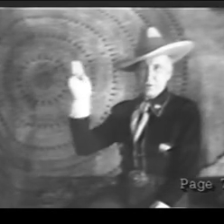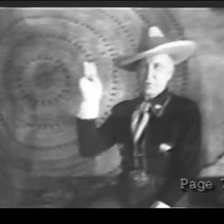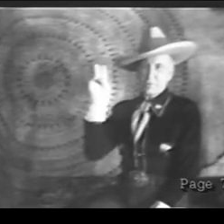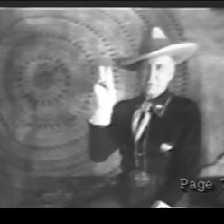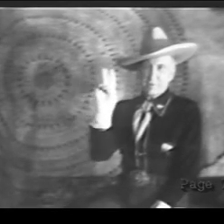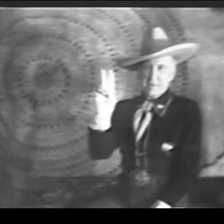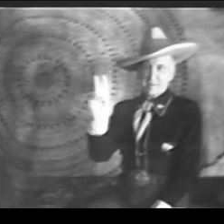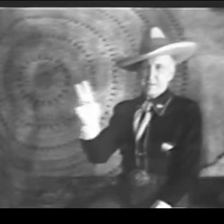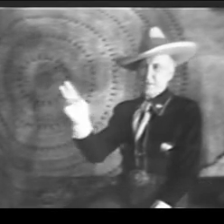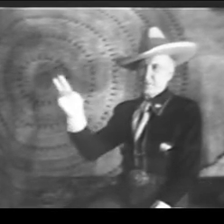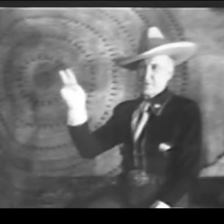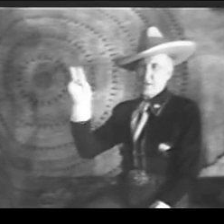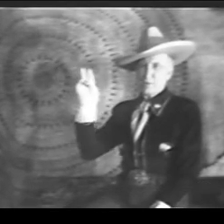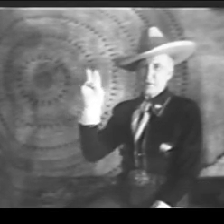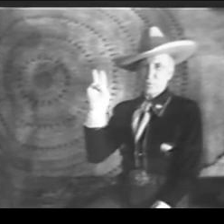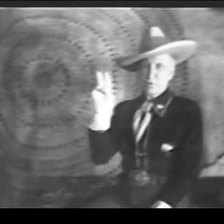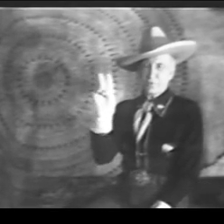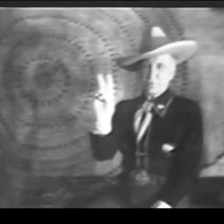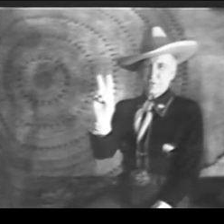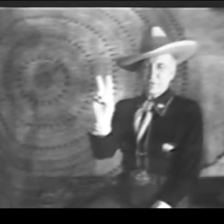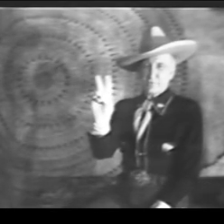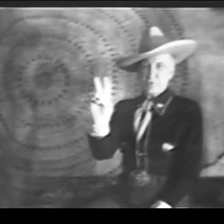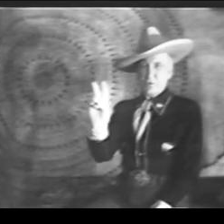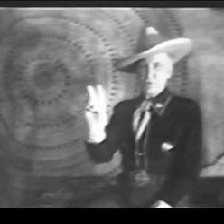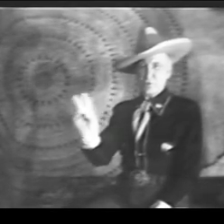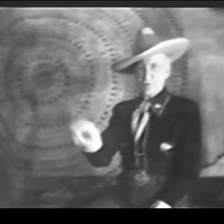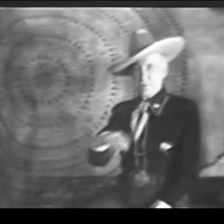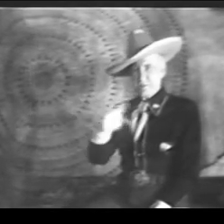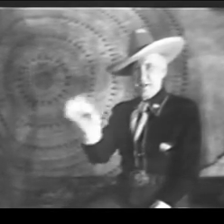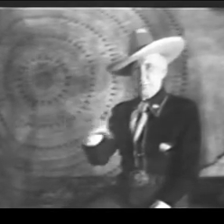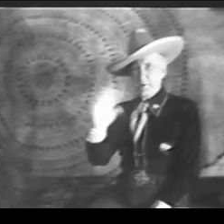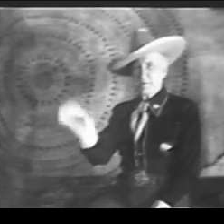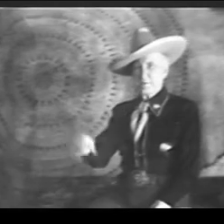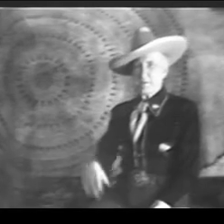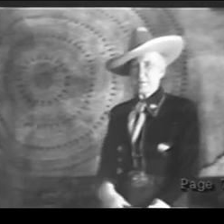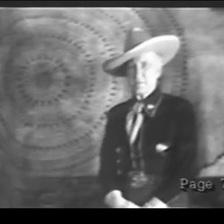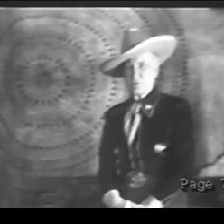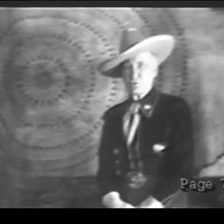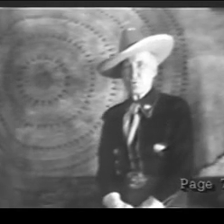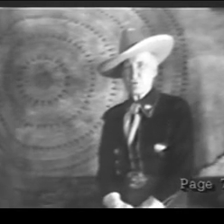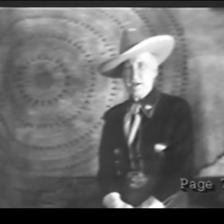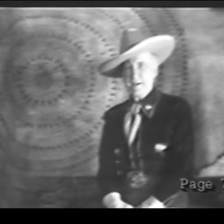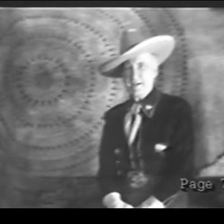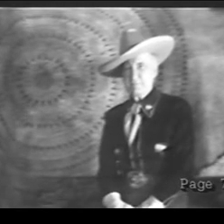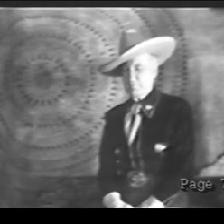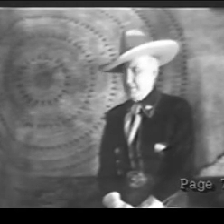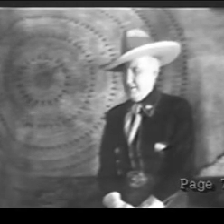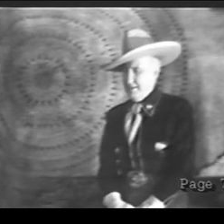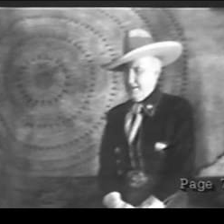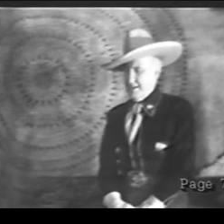ago. Now, that's the sign for the scout, like the wolf, for General Crook in his campaigns against the Sioux and Cheyenne,